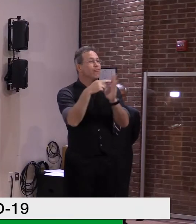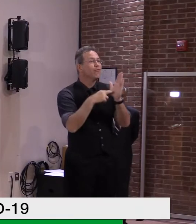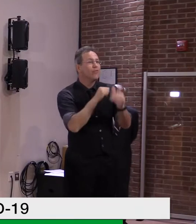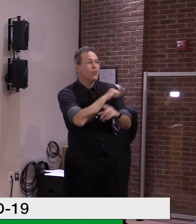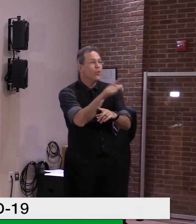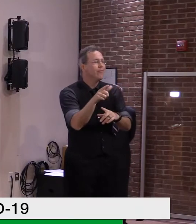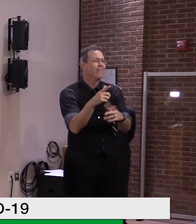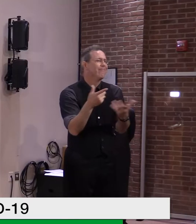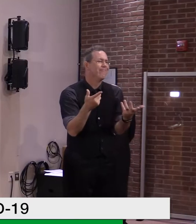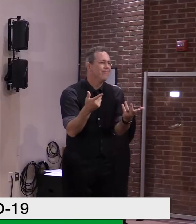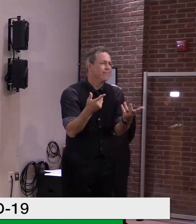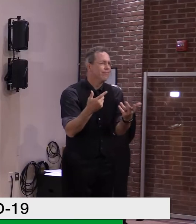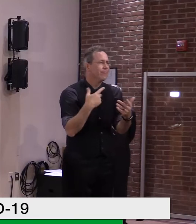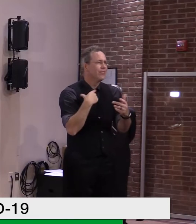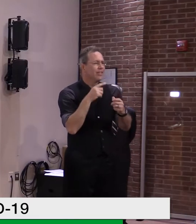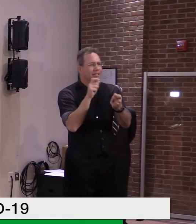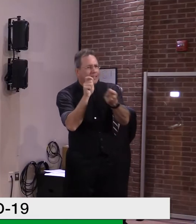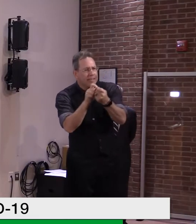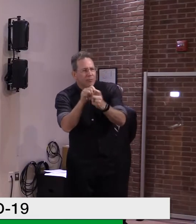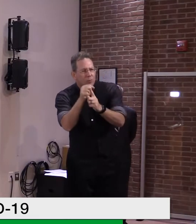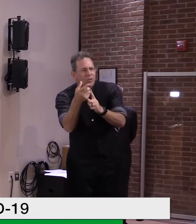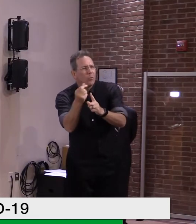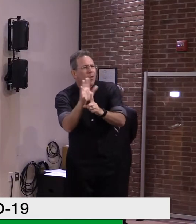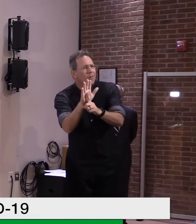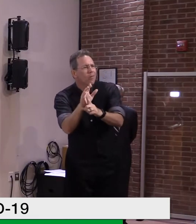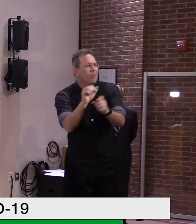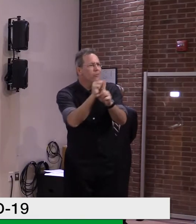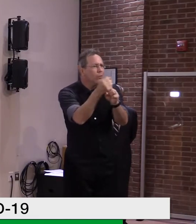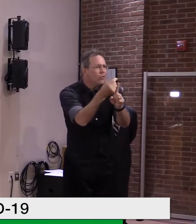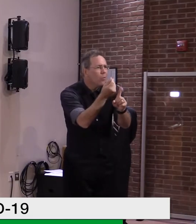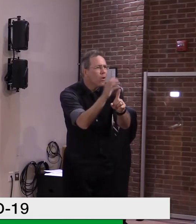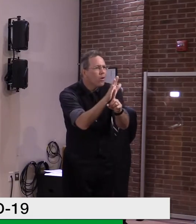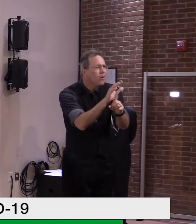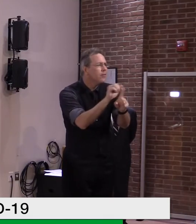connection to a loss of child care due to COVID-19.